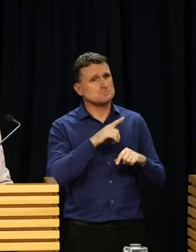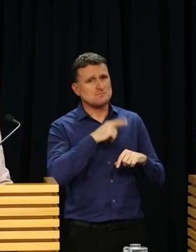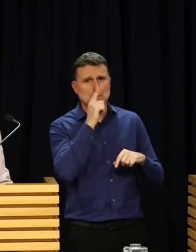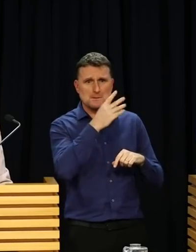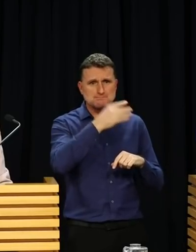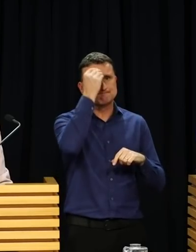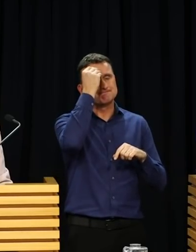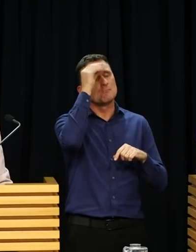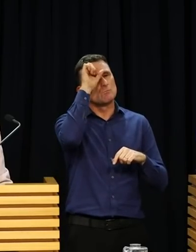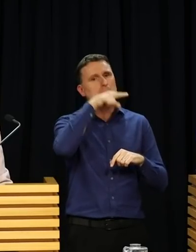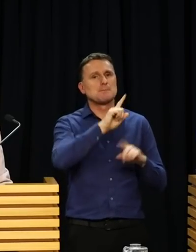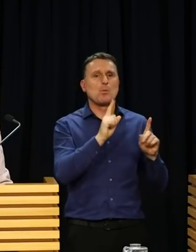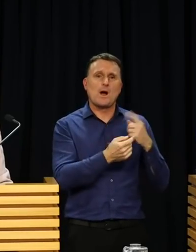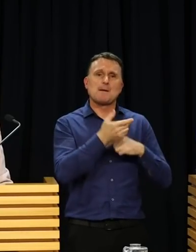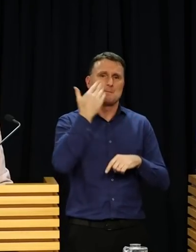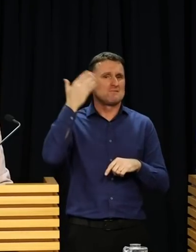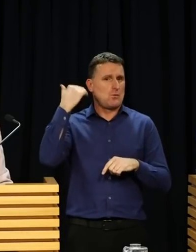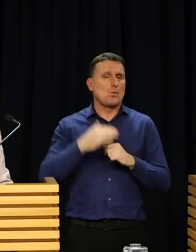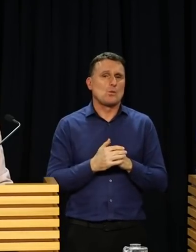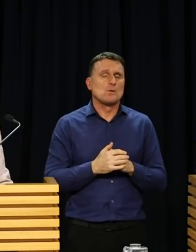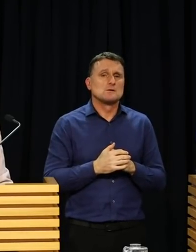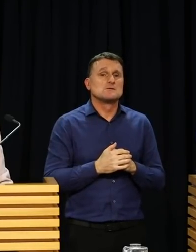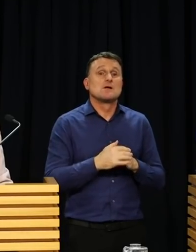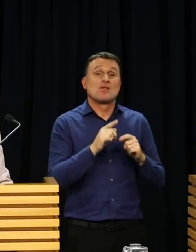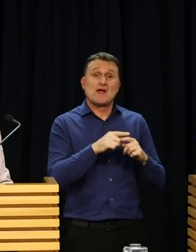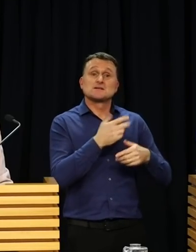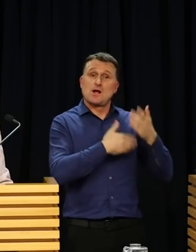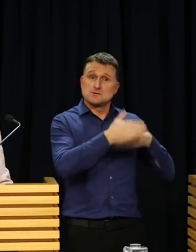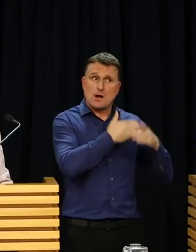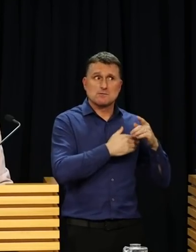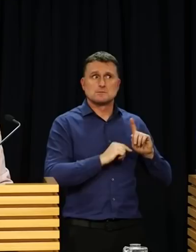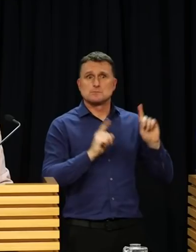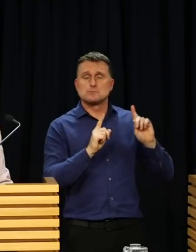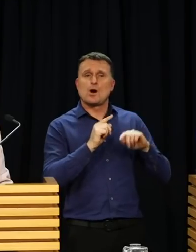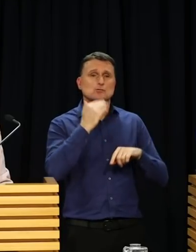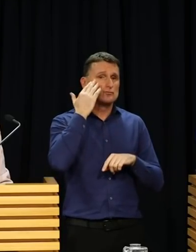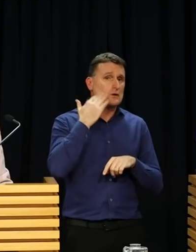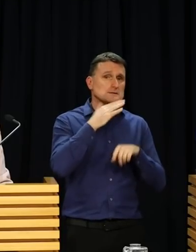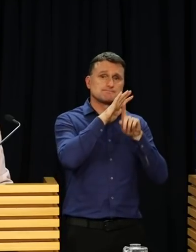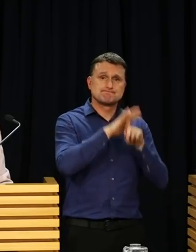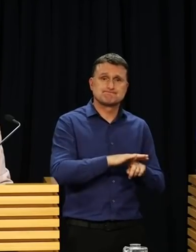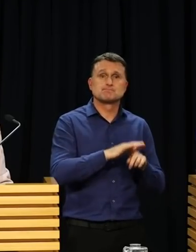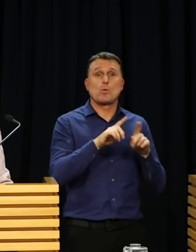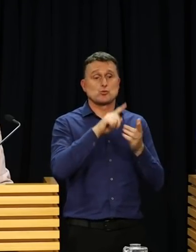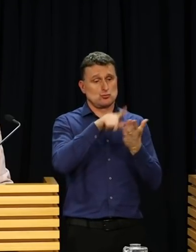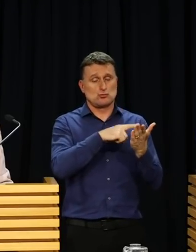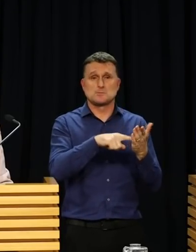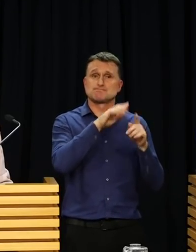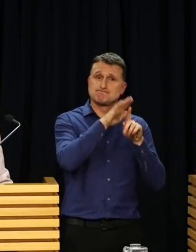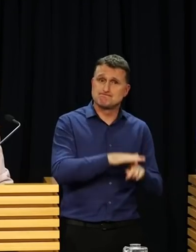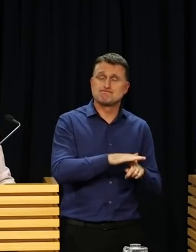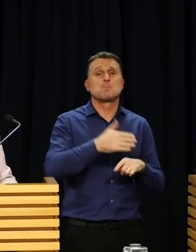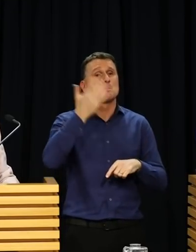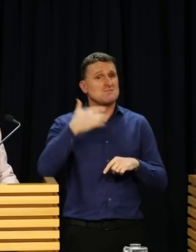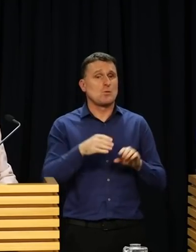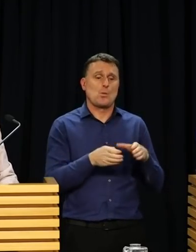of those who were directly affected. It highlights the historical racism and discrimination suffered by minority